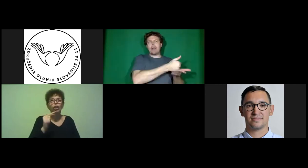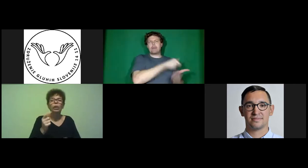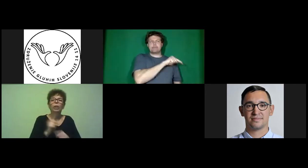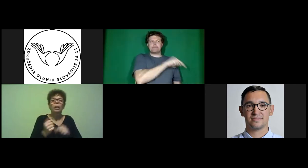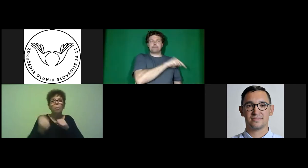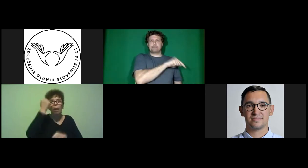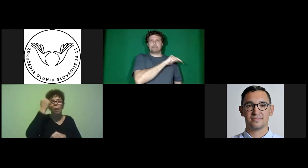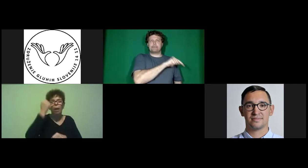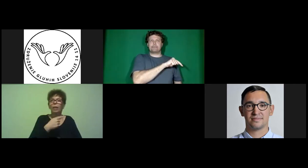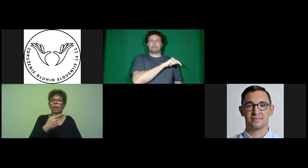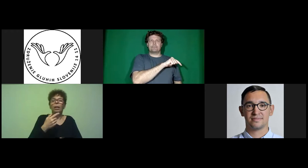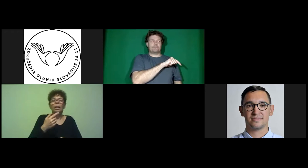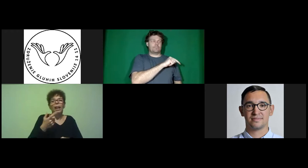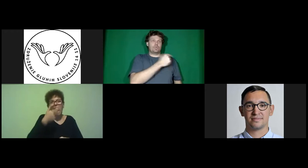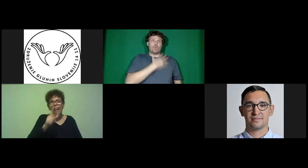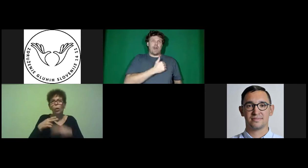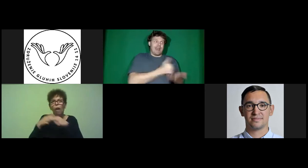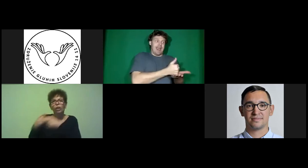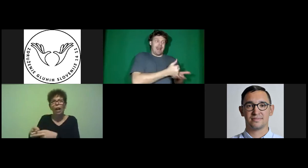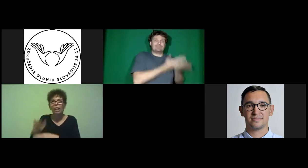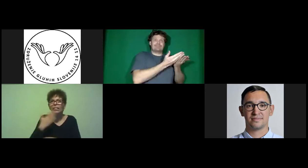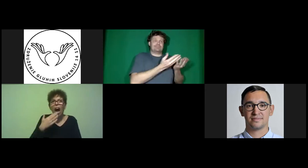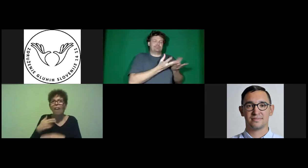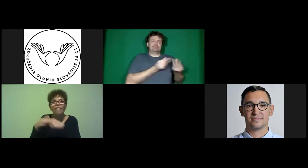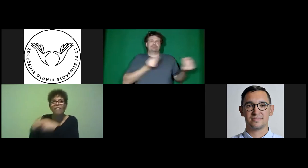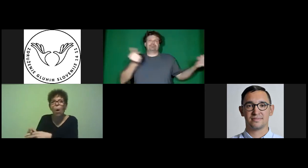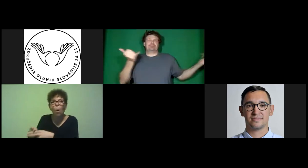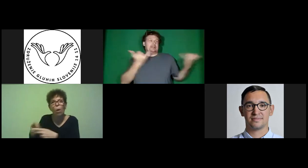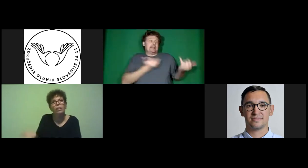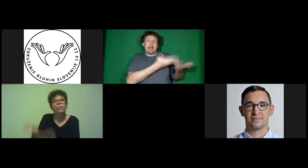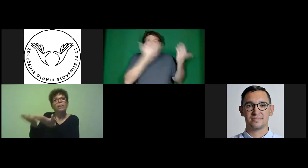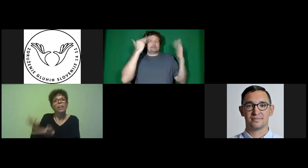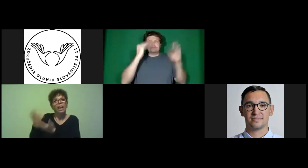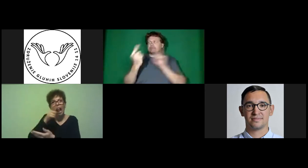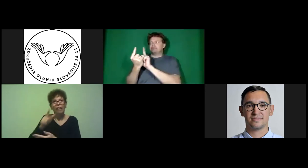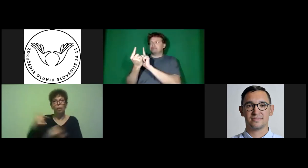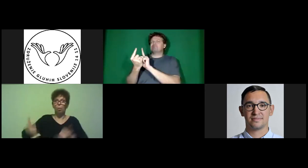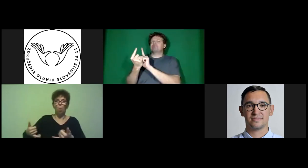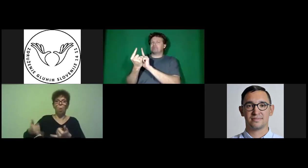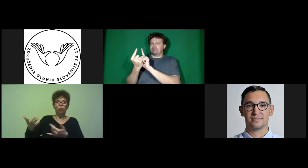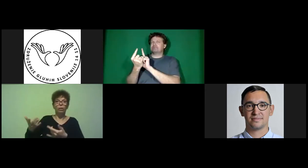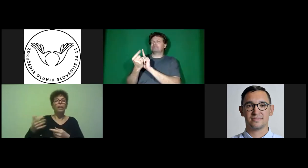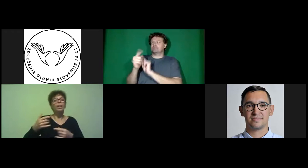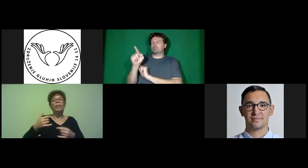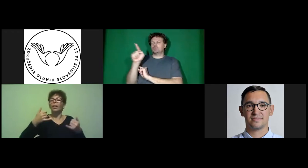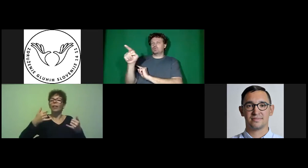I've been a little stupid to not have helped my classmates. I could have done it, but